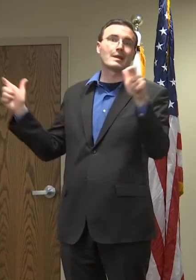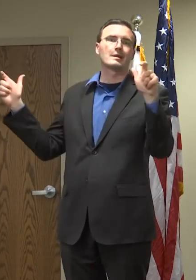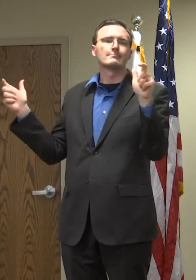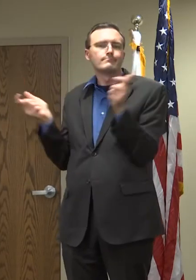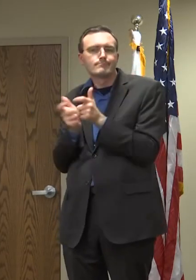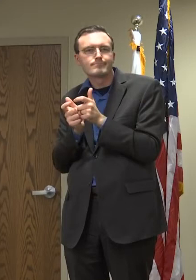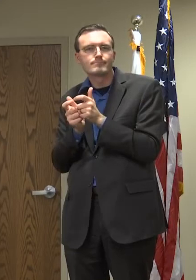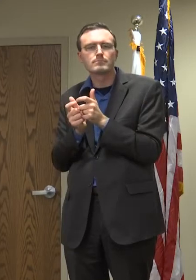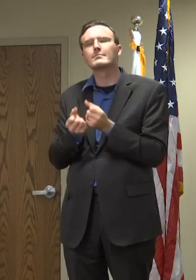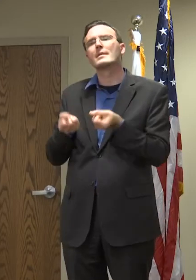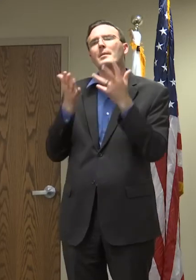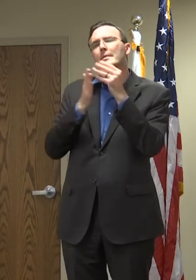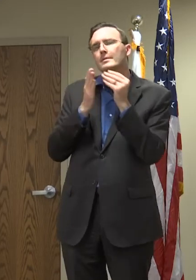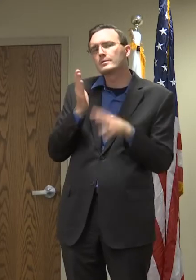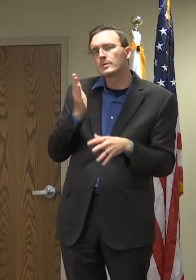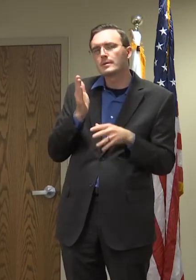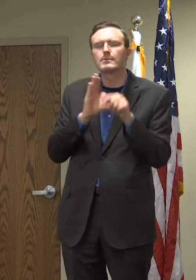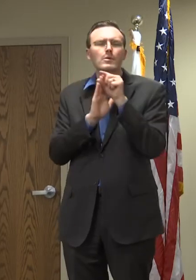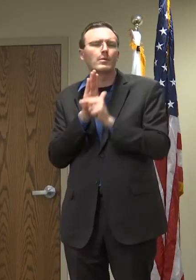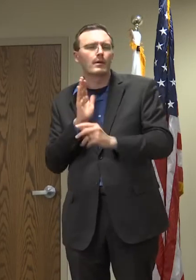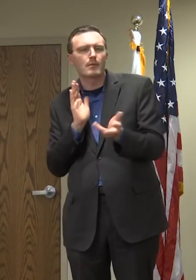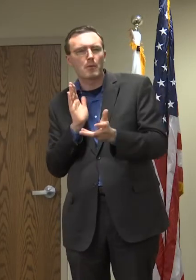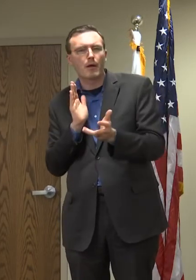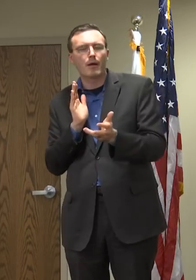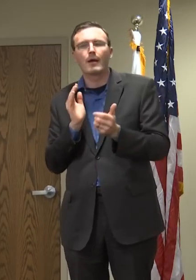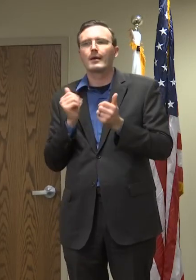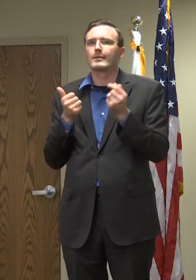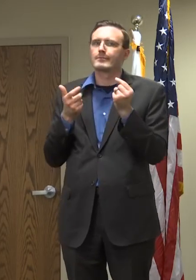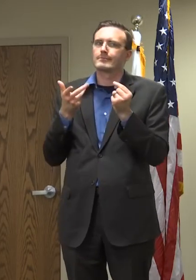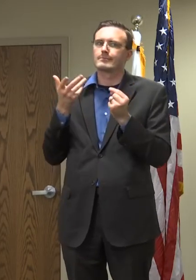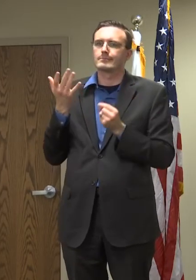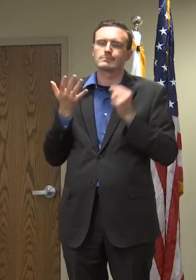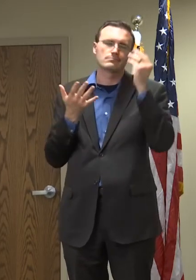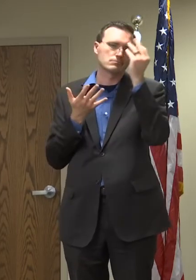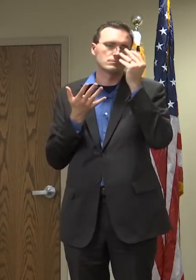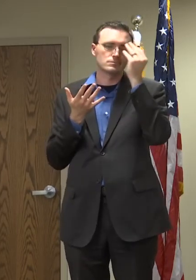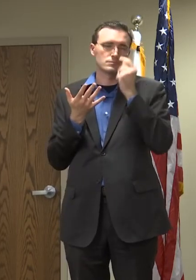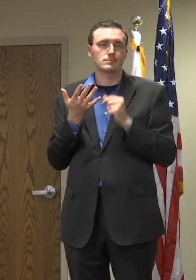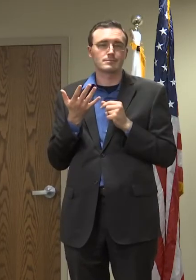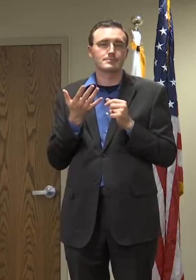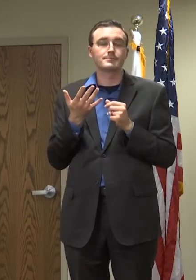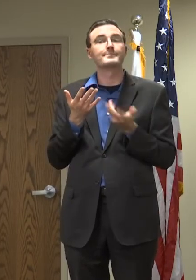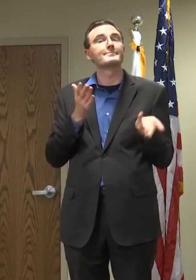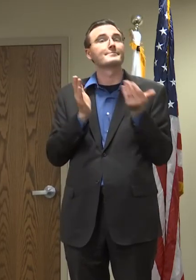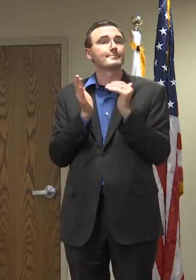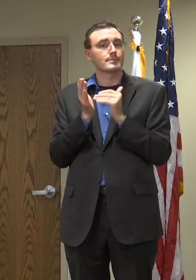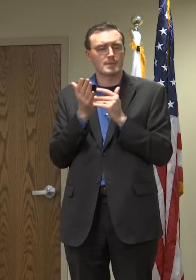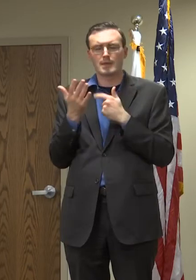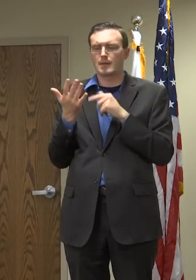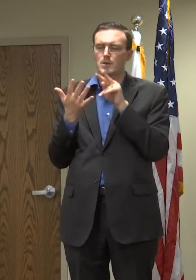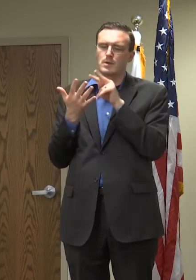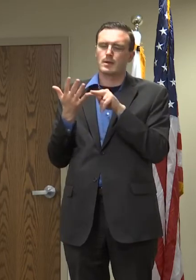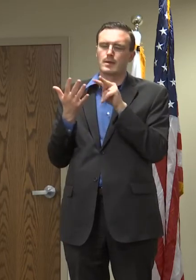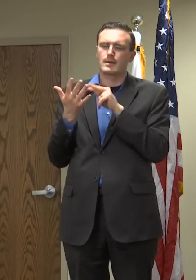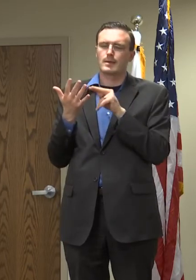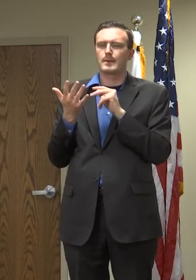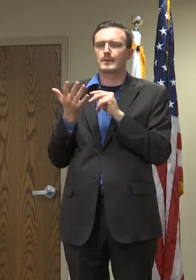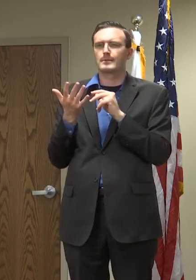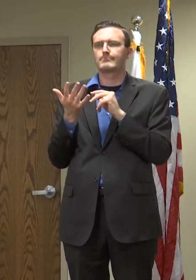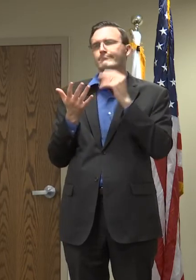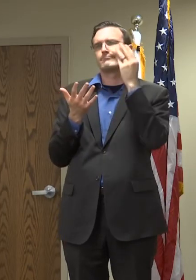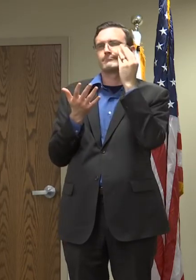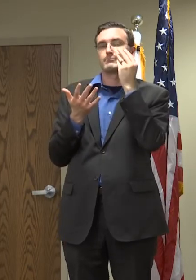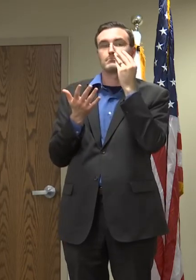of students, what grade levels you're in. And again, when we start looking at this, remember we've talked a little bit about contact.